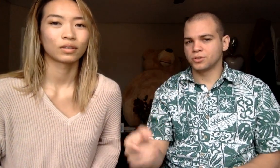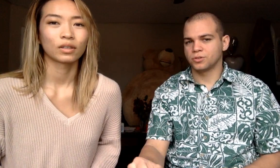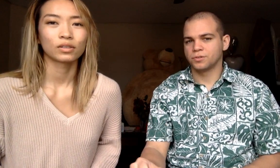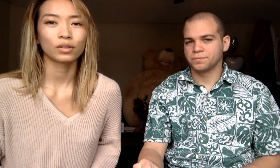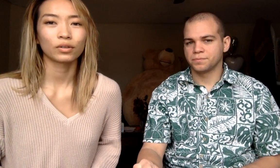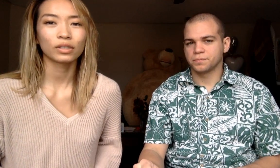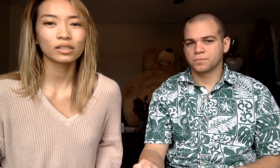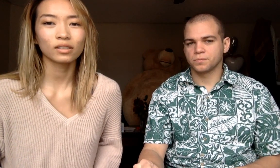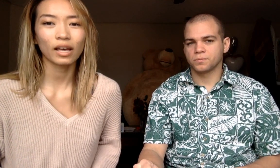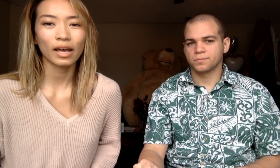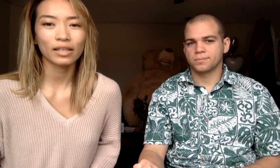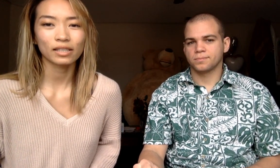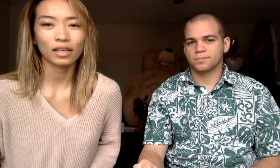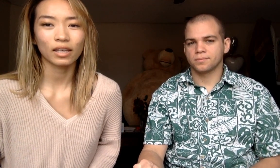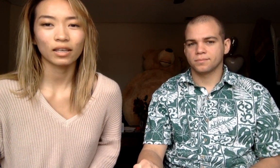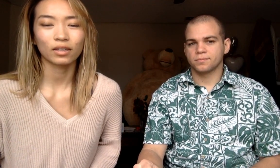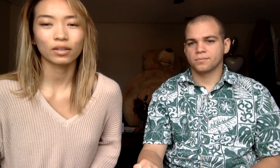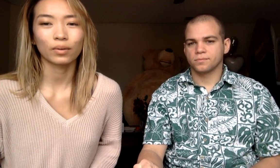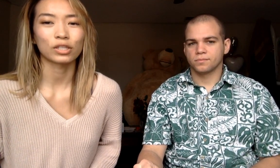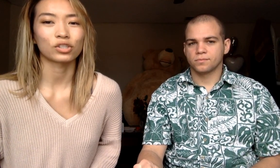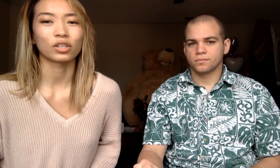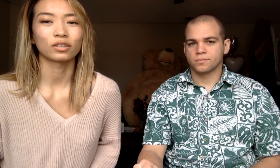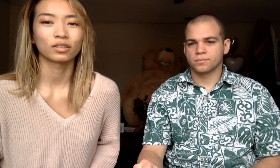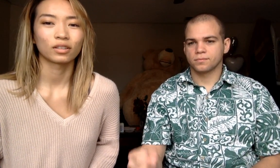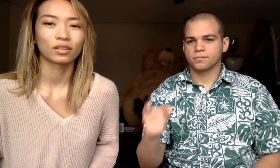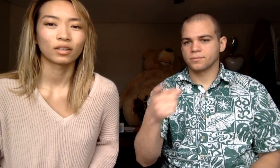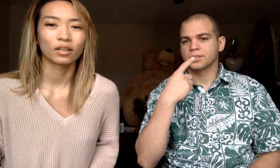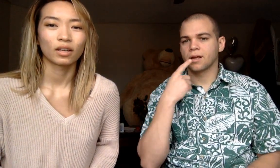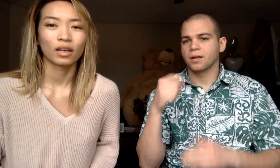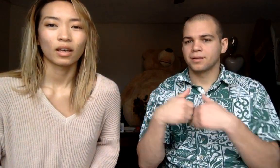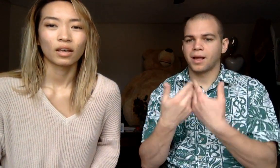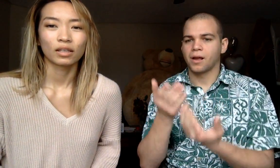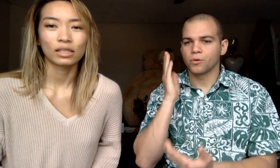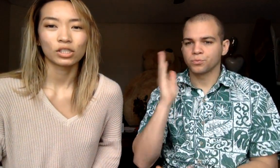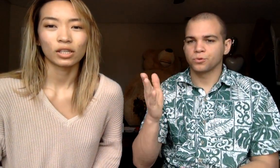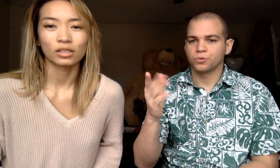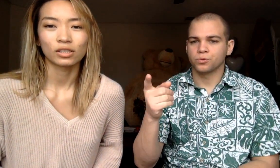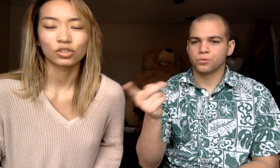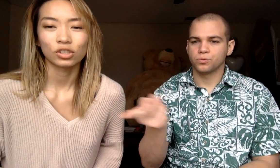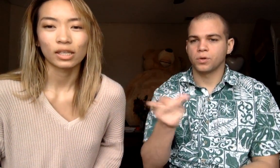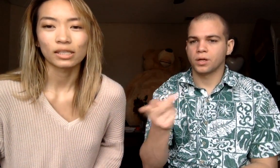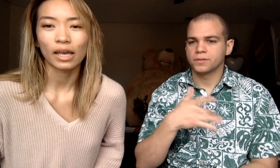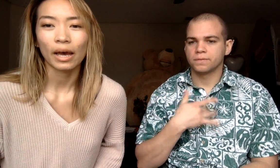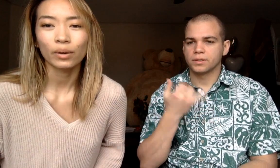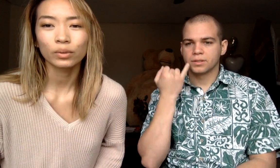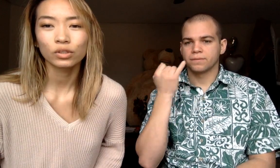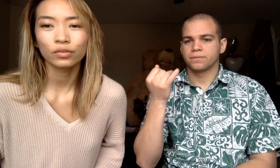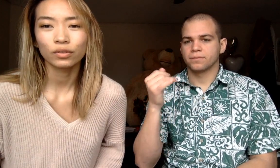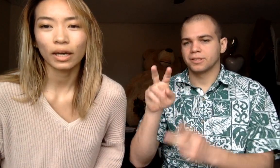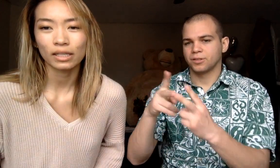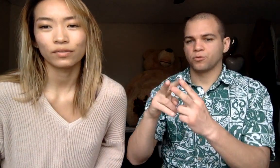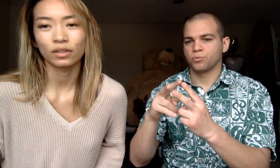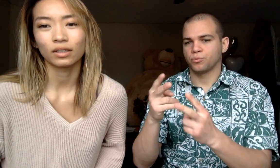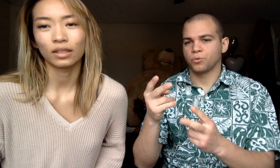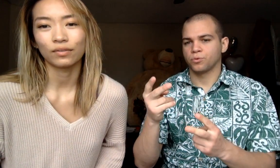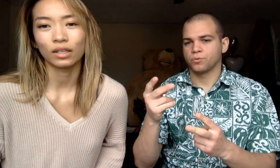So Crystal has a good question. She says, how would you guys feel if